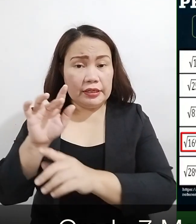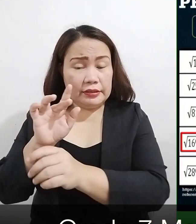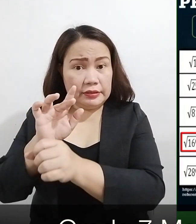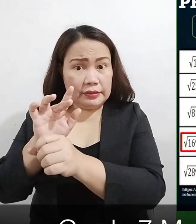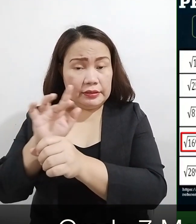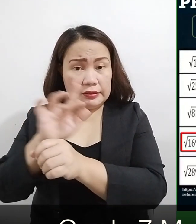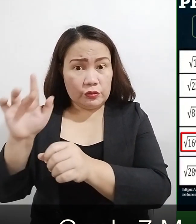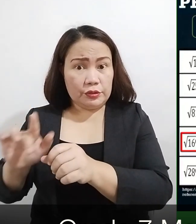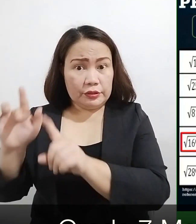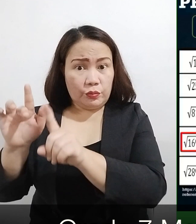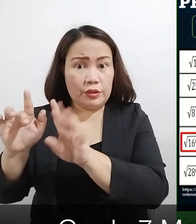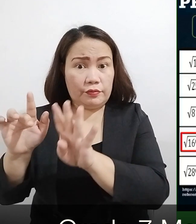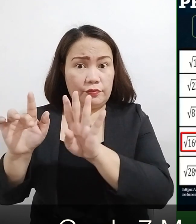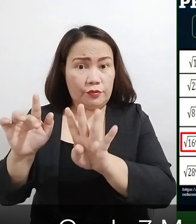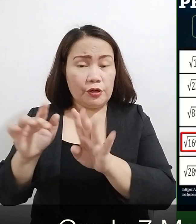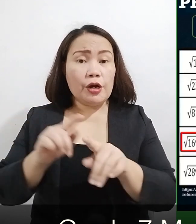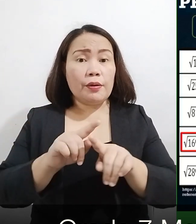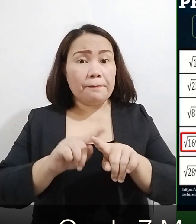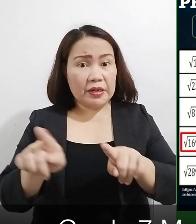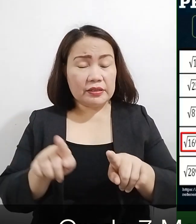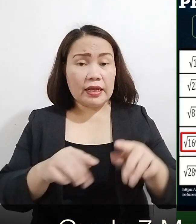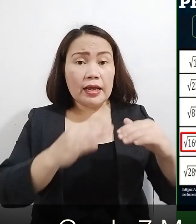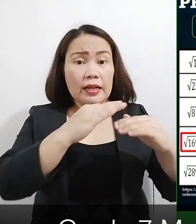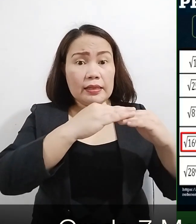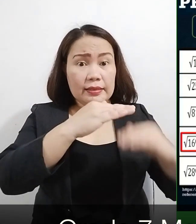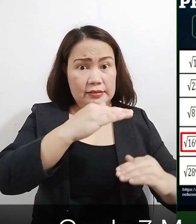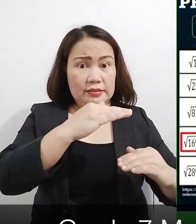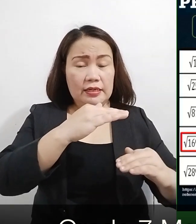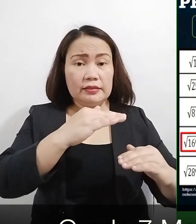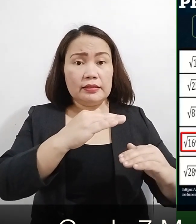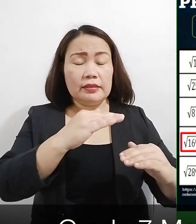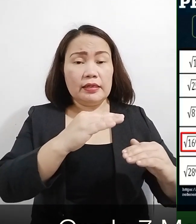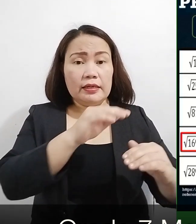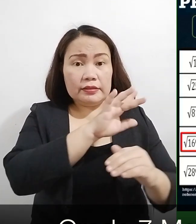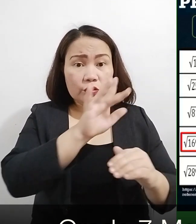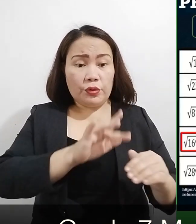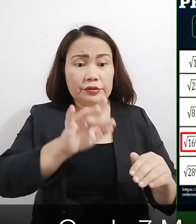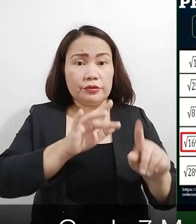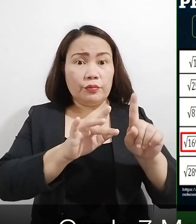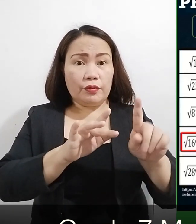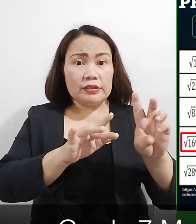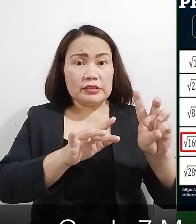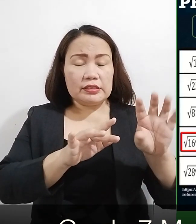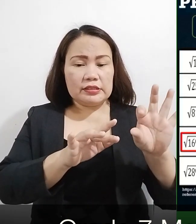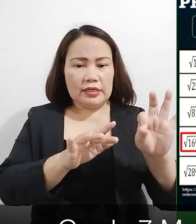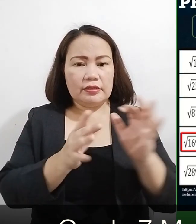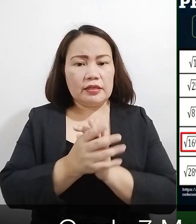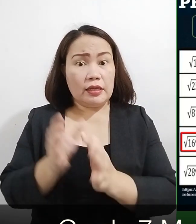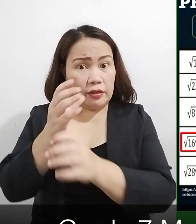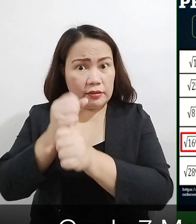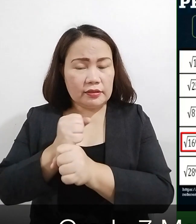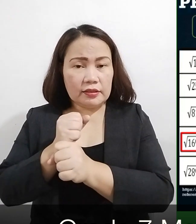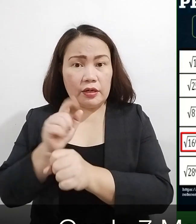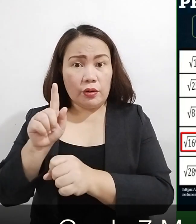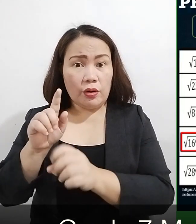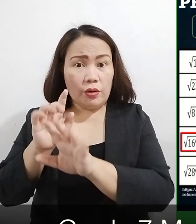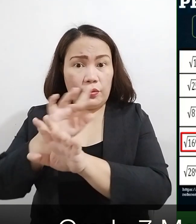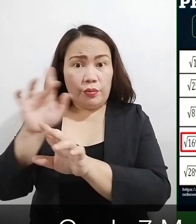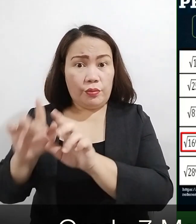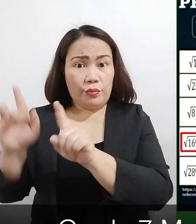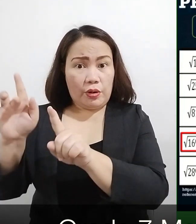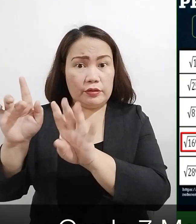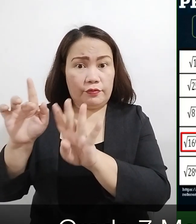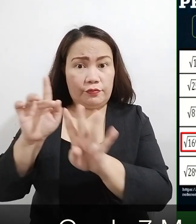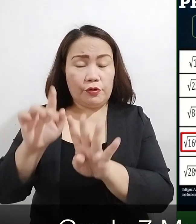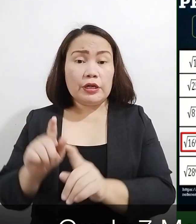144 but less than square root of 169. Okay, so nakuha na natin. So, kunin natin ang square root ni